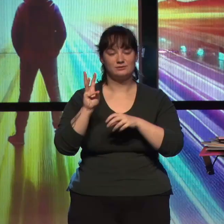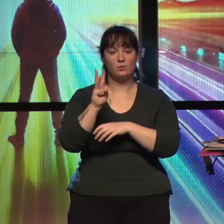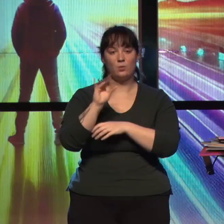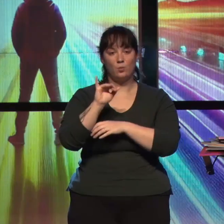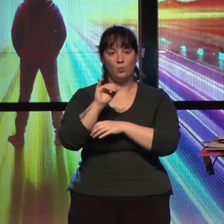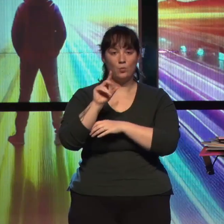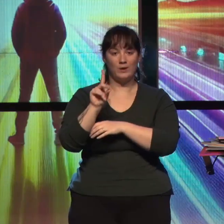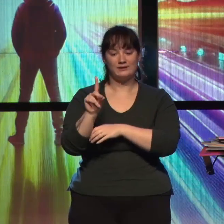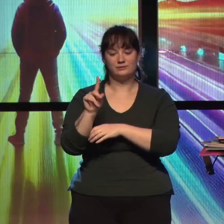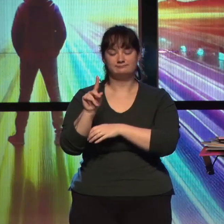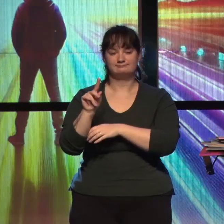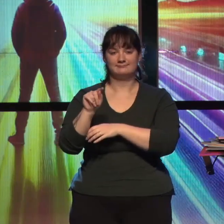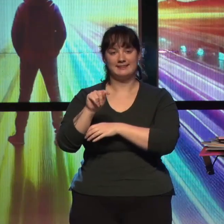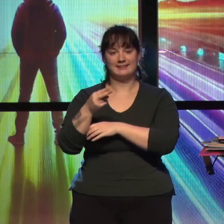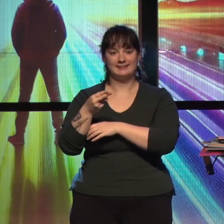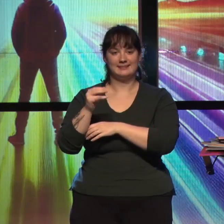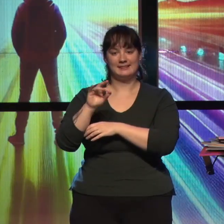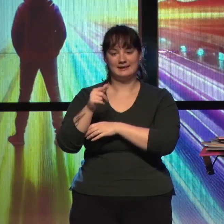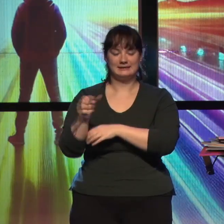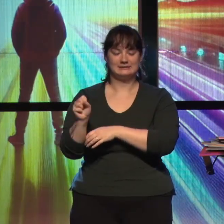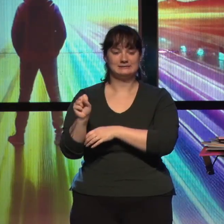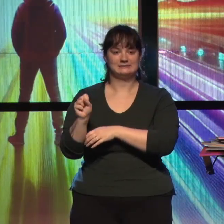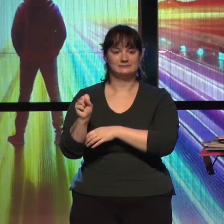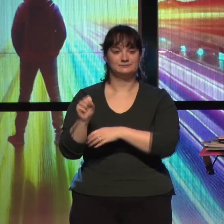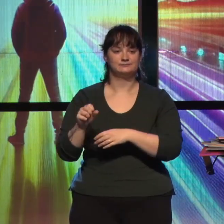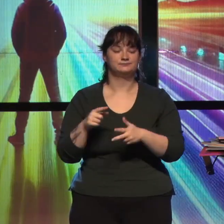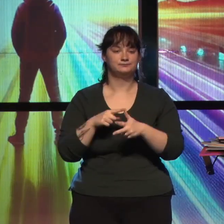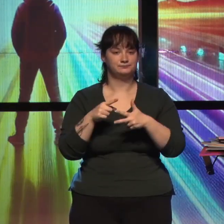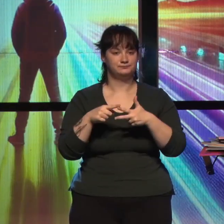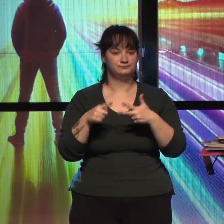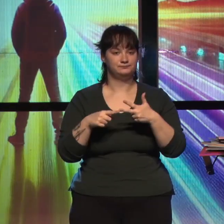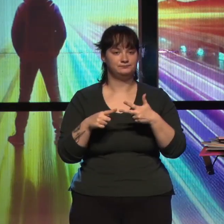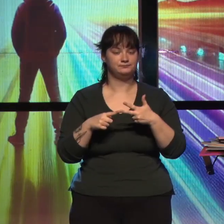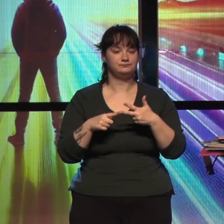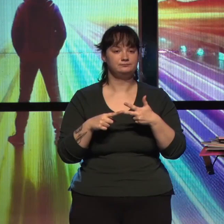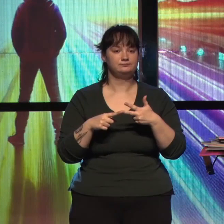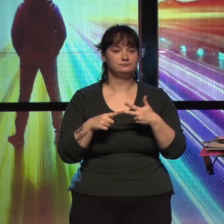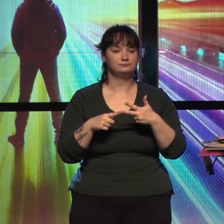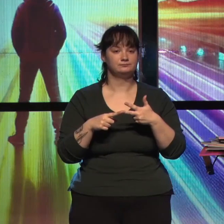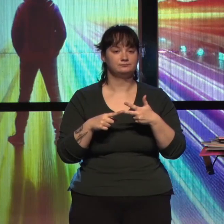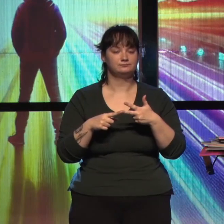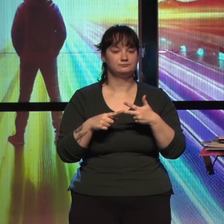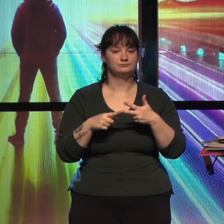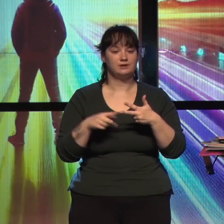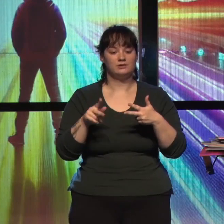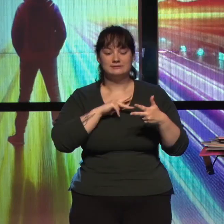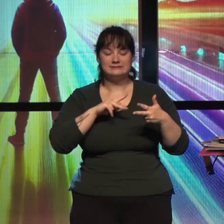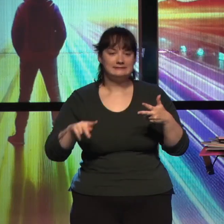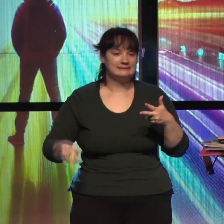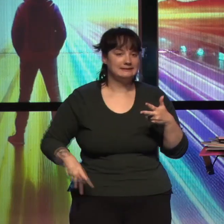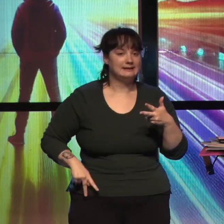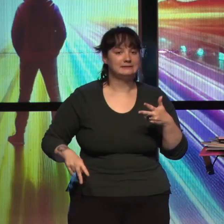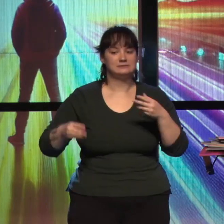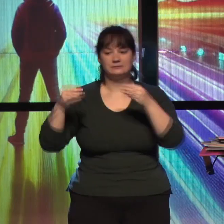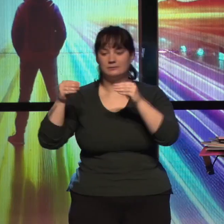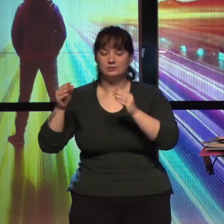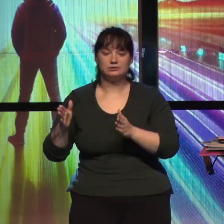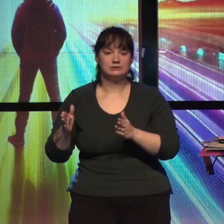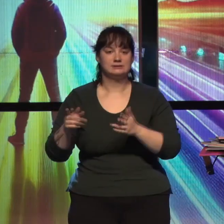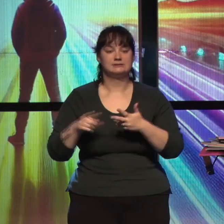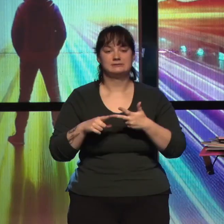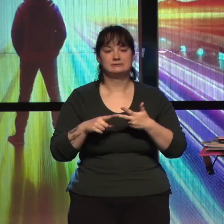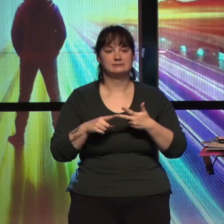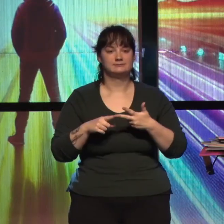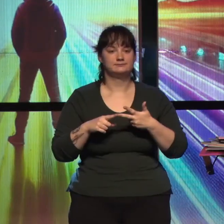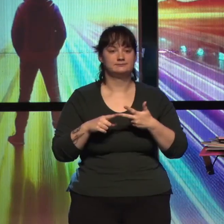them, right? And then you've also have on Team Dragon are all the inhabitants of what's called Babylon. There's kings and there's merchants and there's sailors and anyone